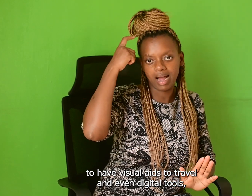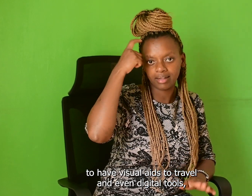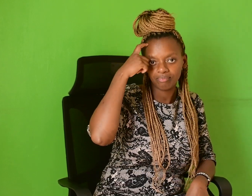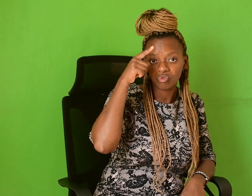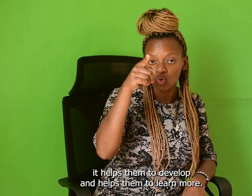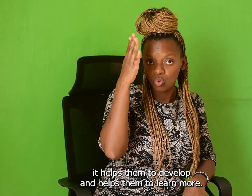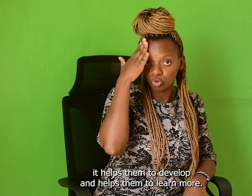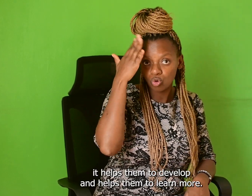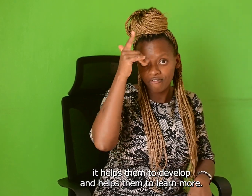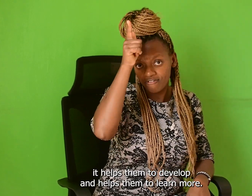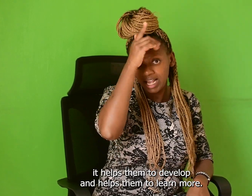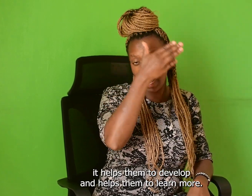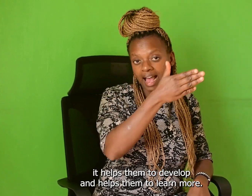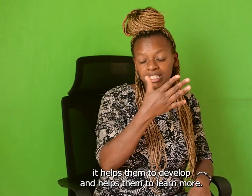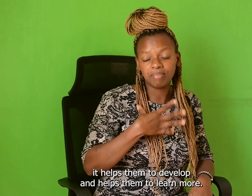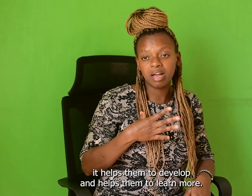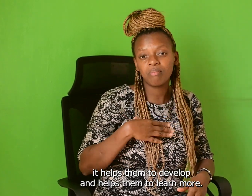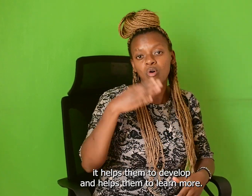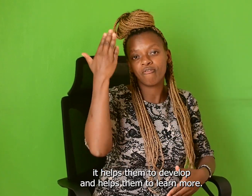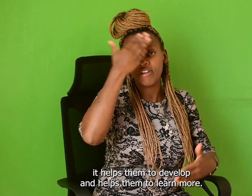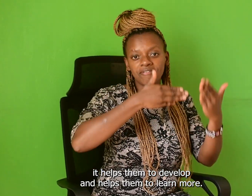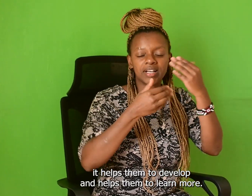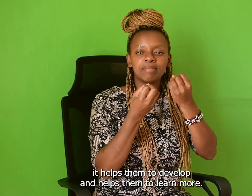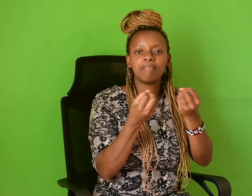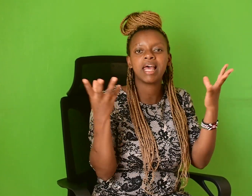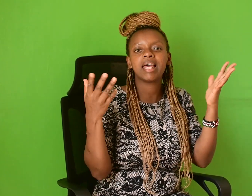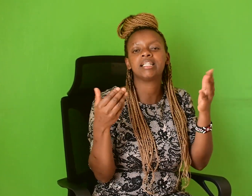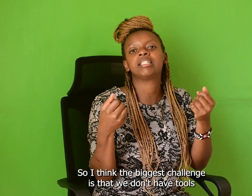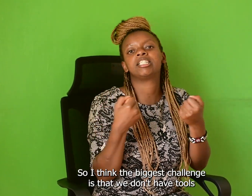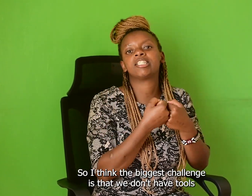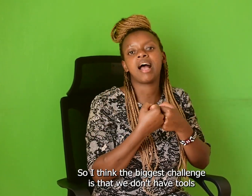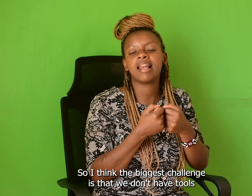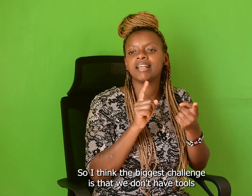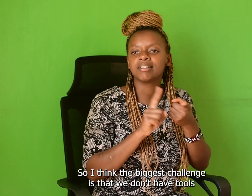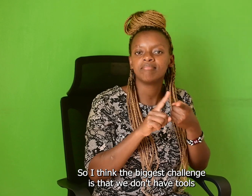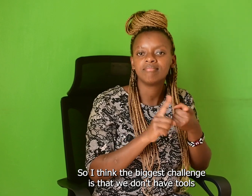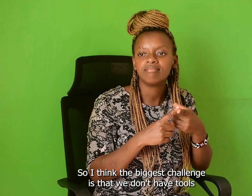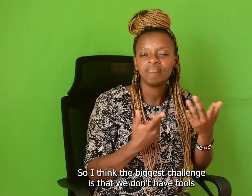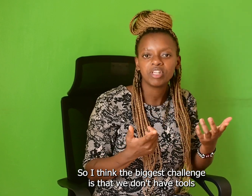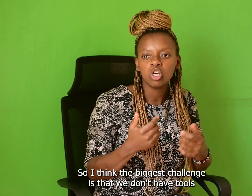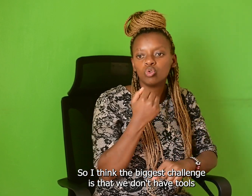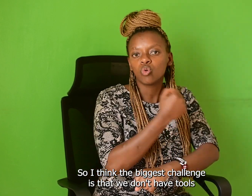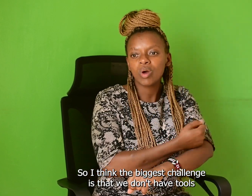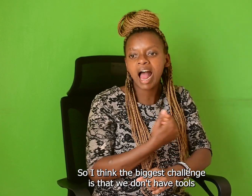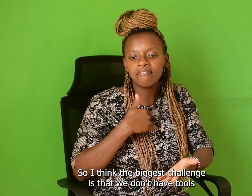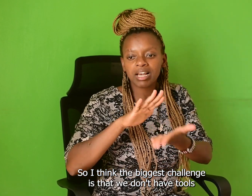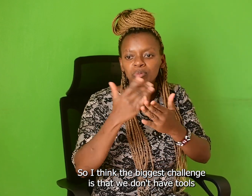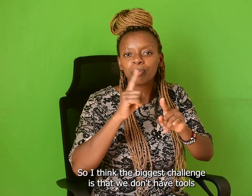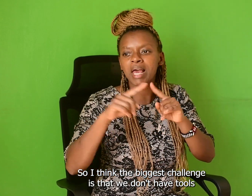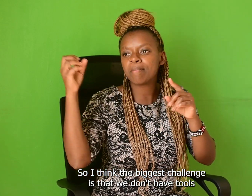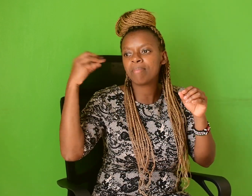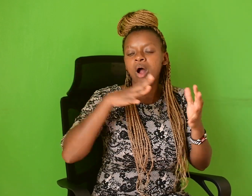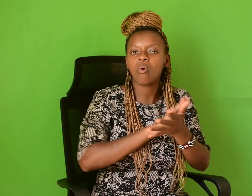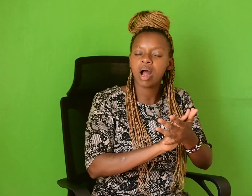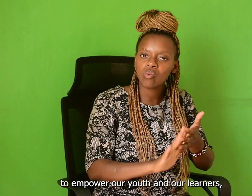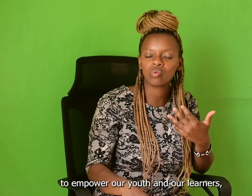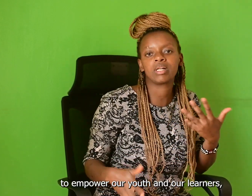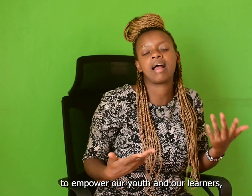tools, it helps them to develop, it helps them to learn more. So I think the biggest challenge is that we don't have tools to